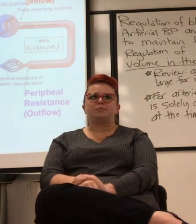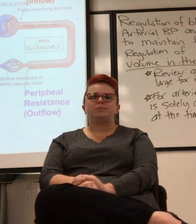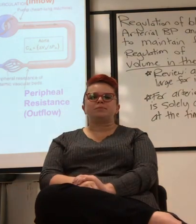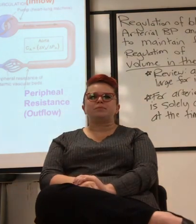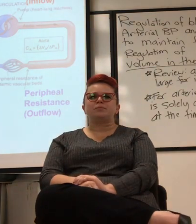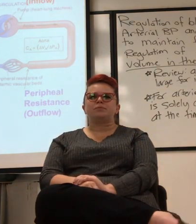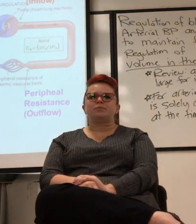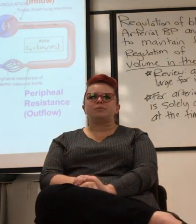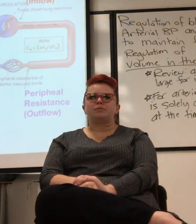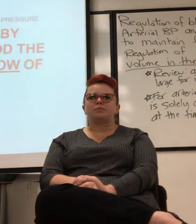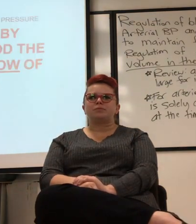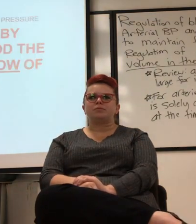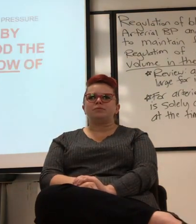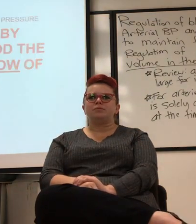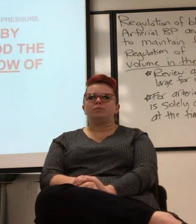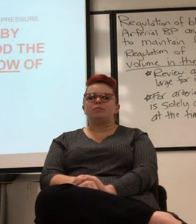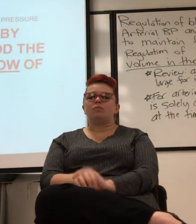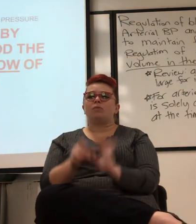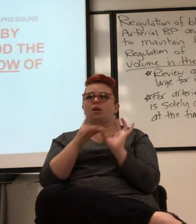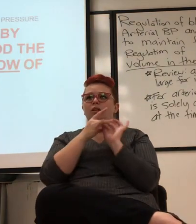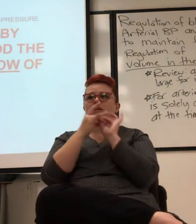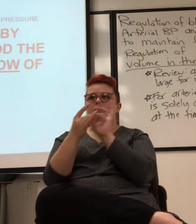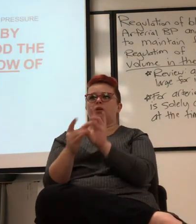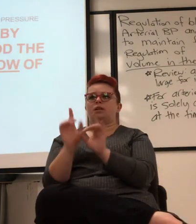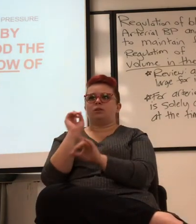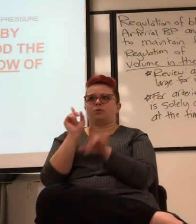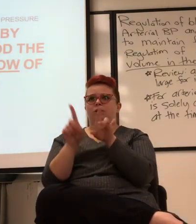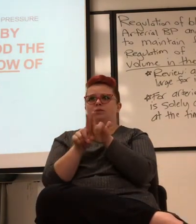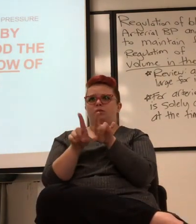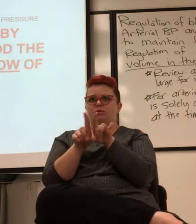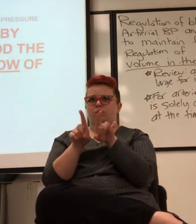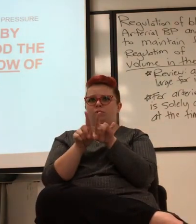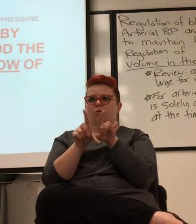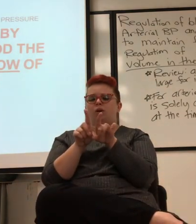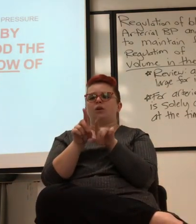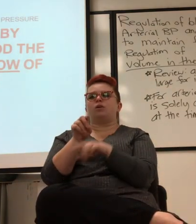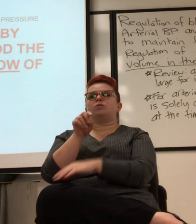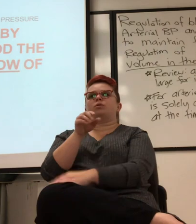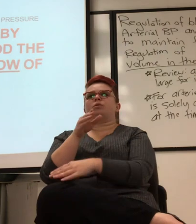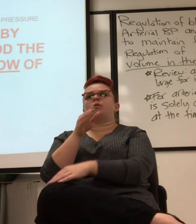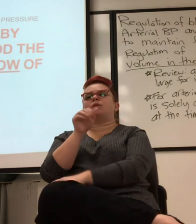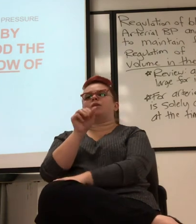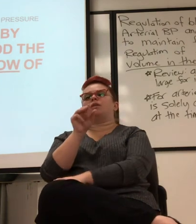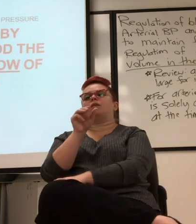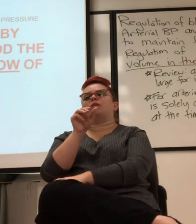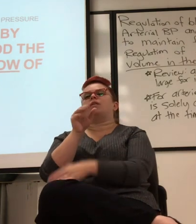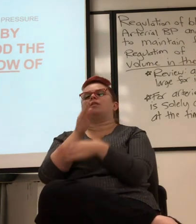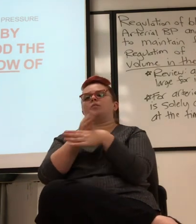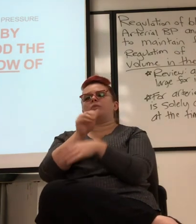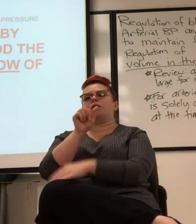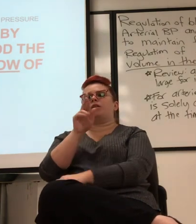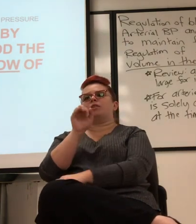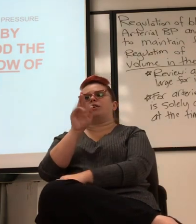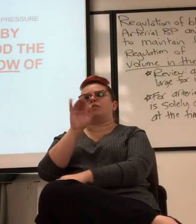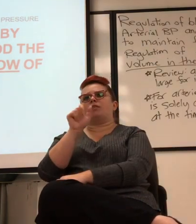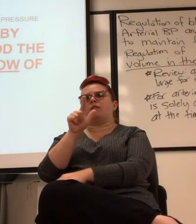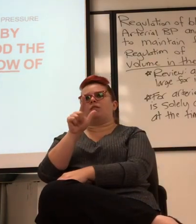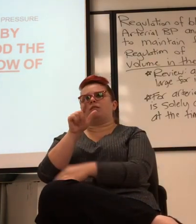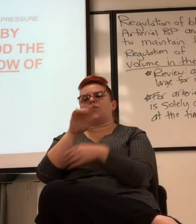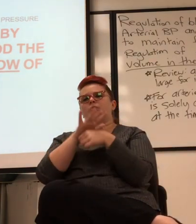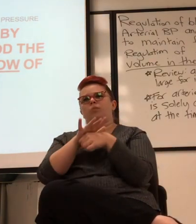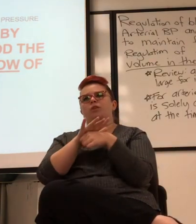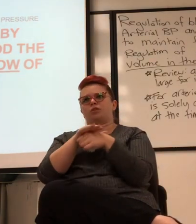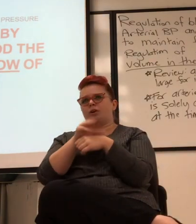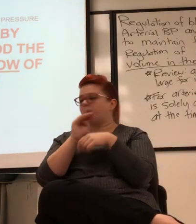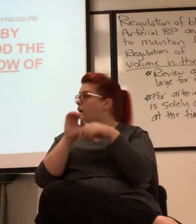Oh, so that kind of ties into this statement. Mean arterial pressure, MAP, is maintained by controlling the